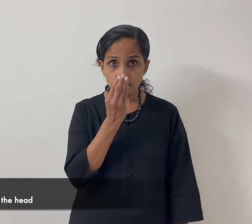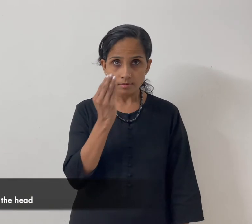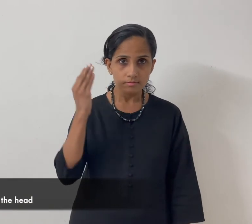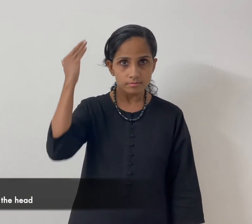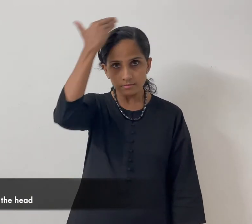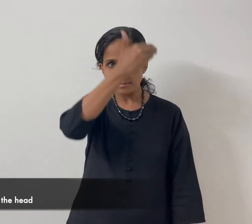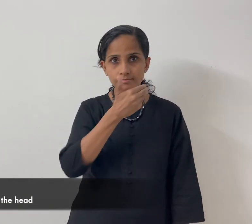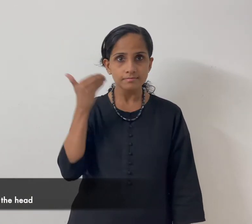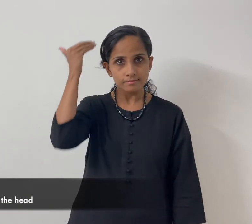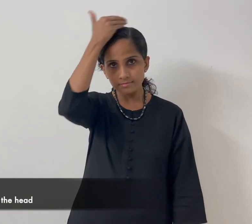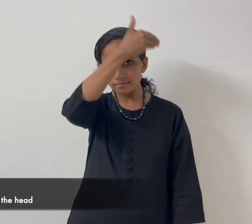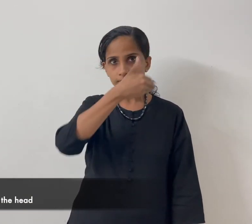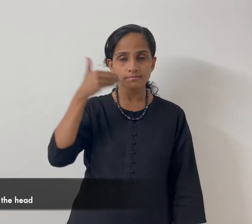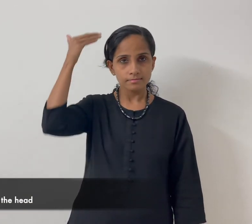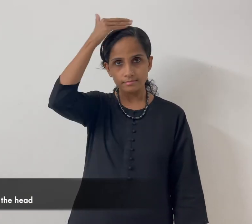Hijab.